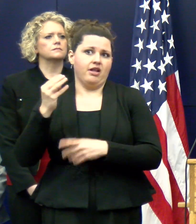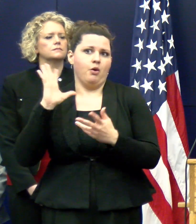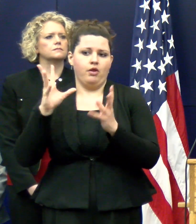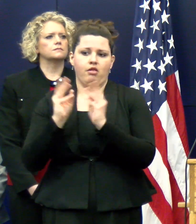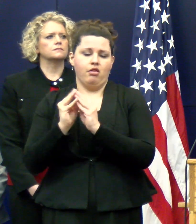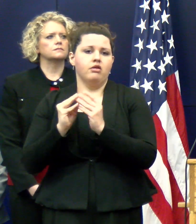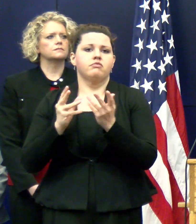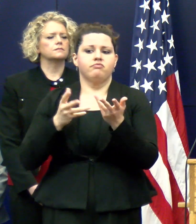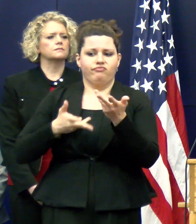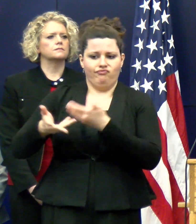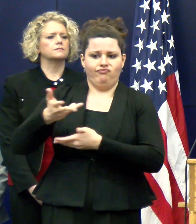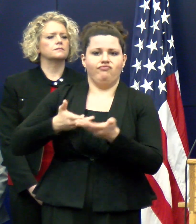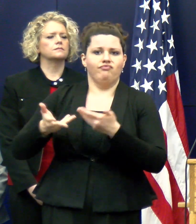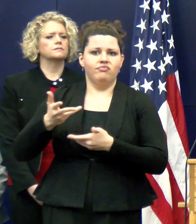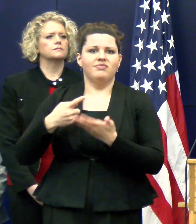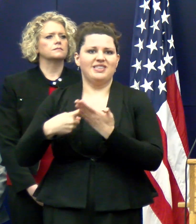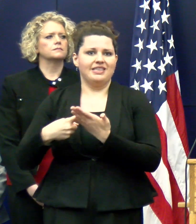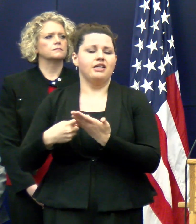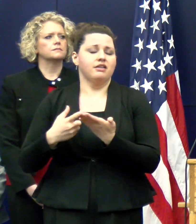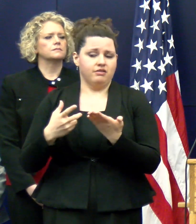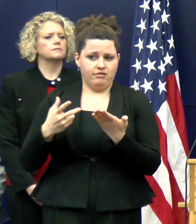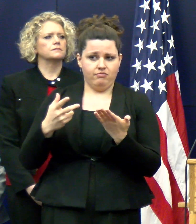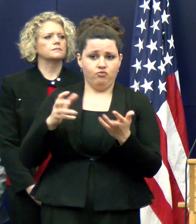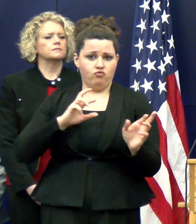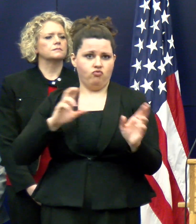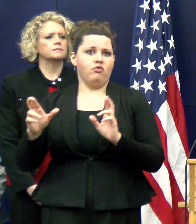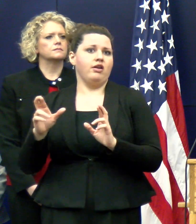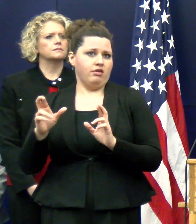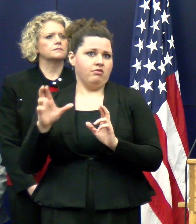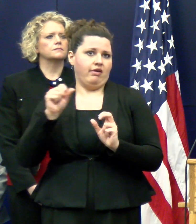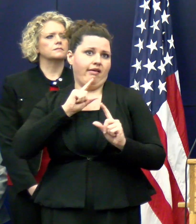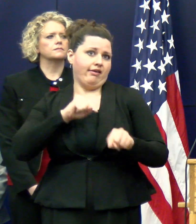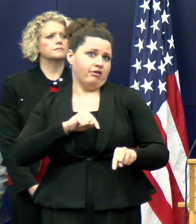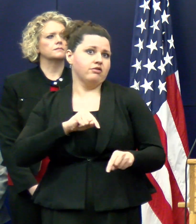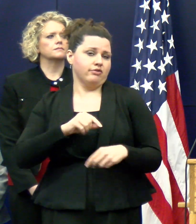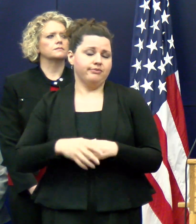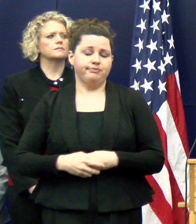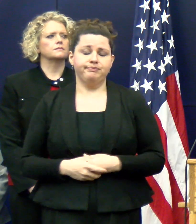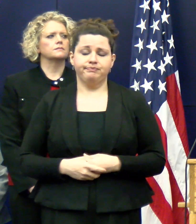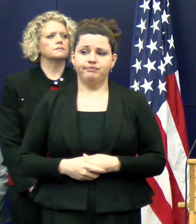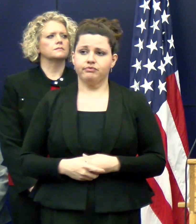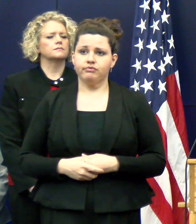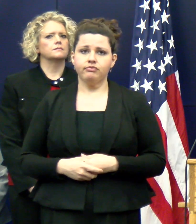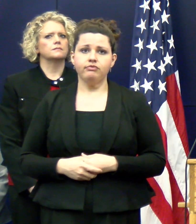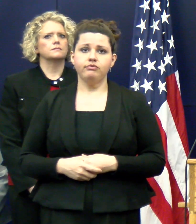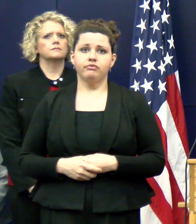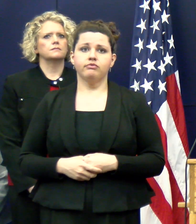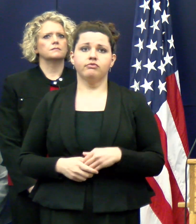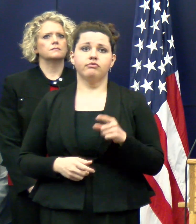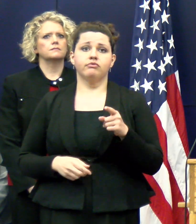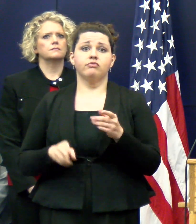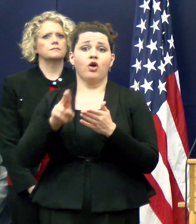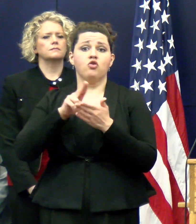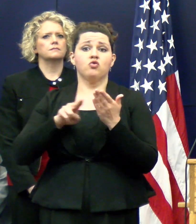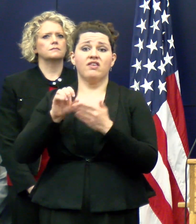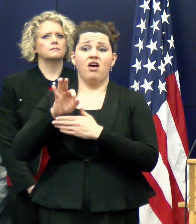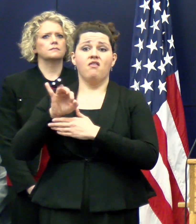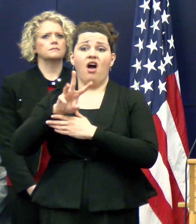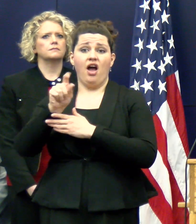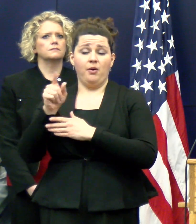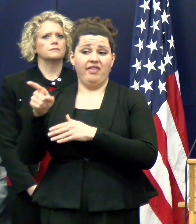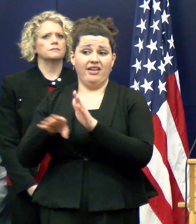and the coordination so that we are prepared to address those questions going forward. Is the University of Iowa working on a